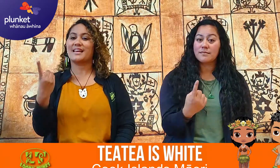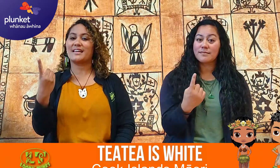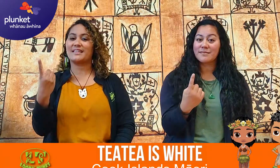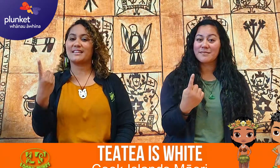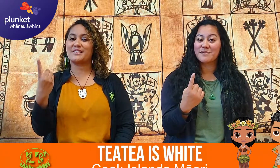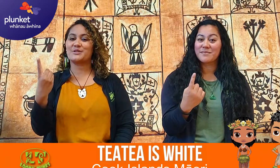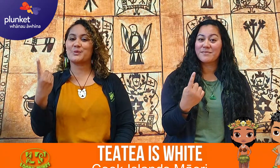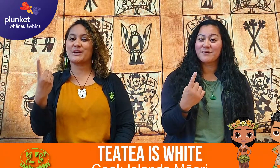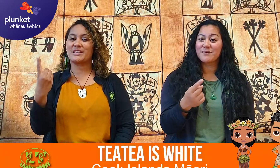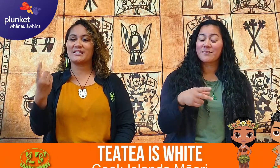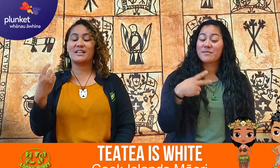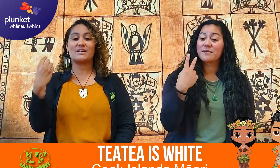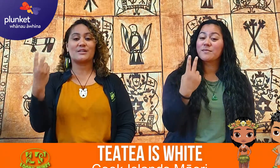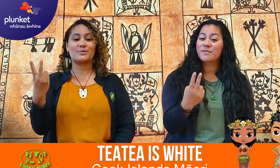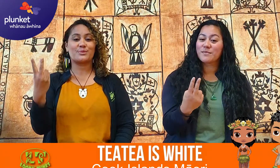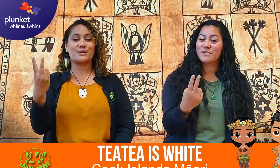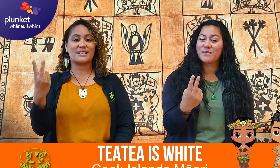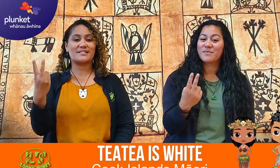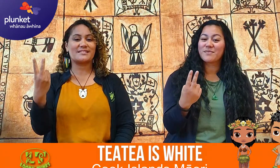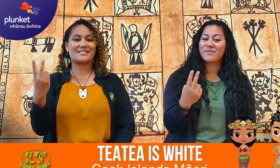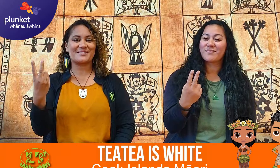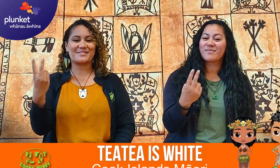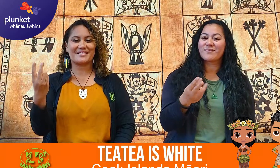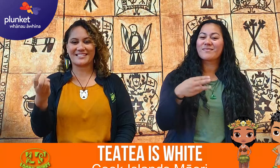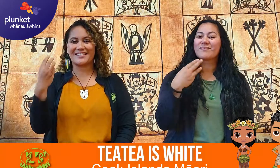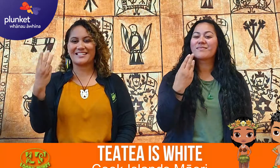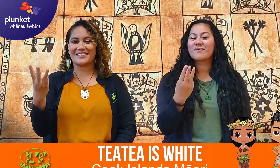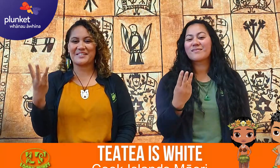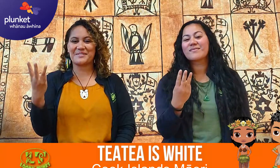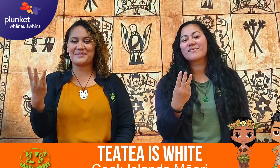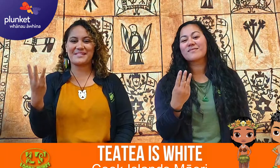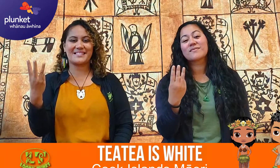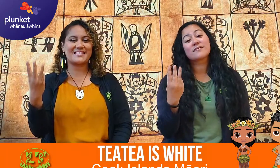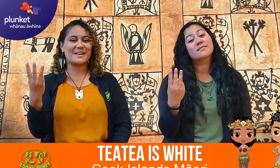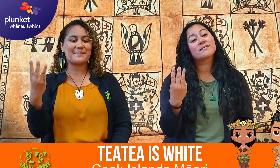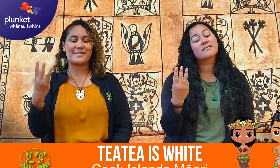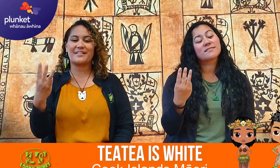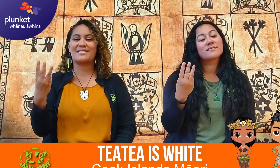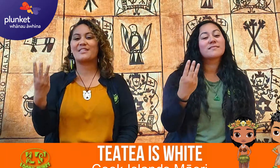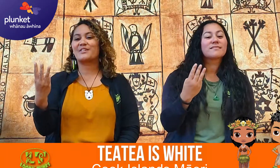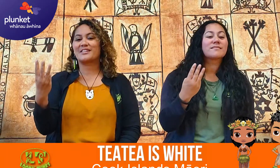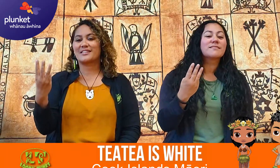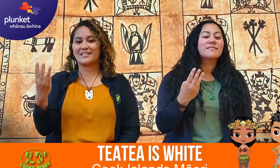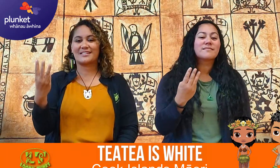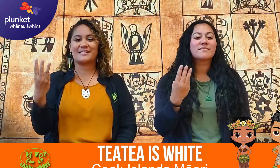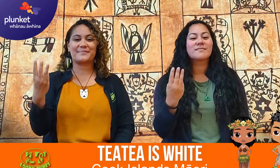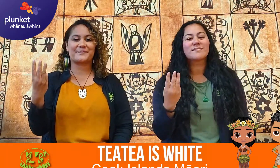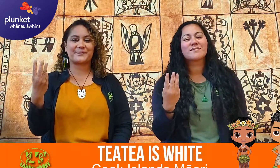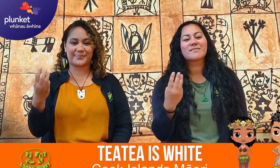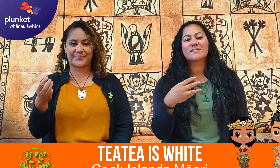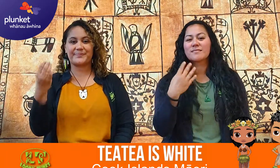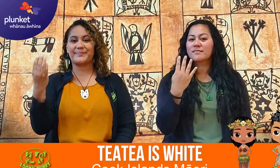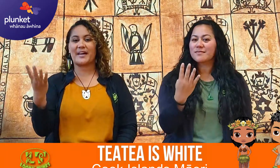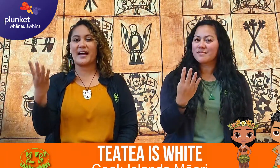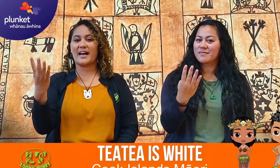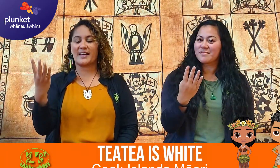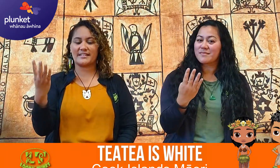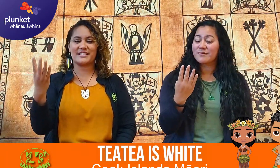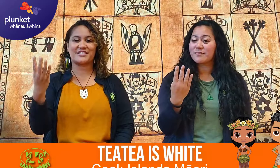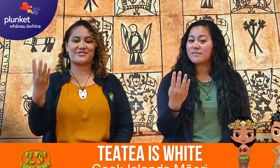Tai is one, Rua is two, Toru is number three, A is